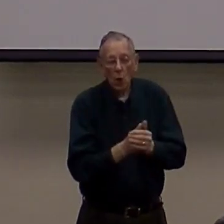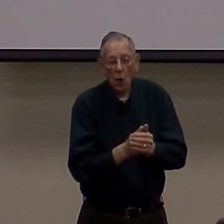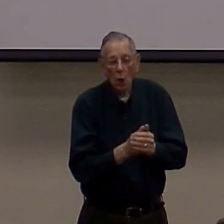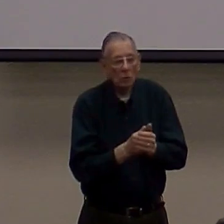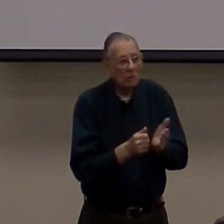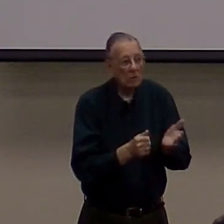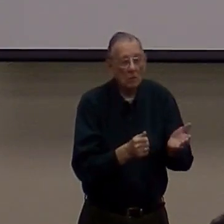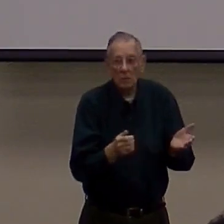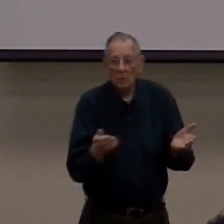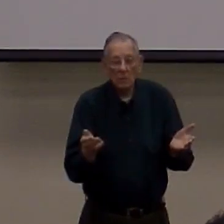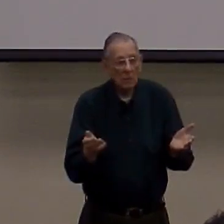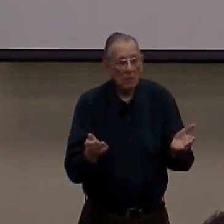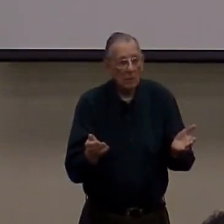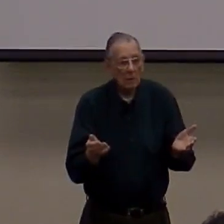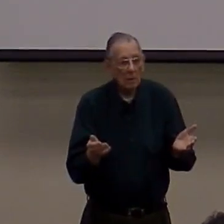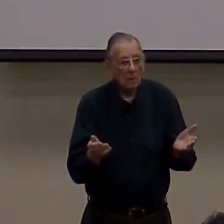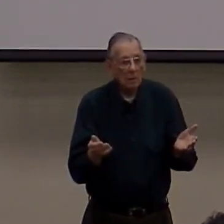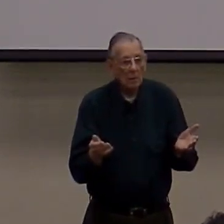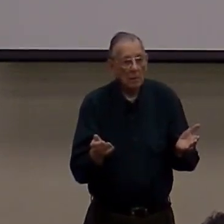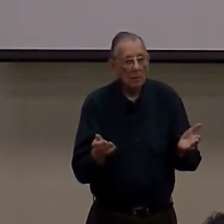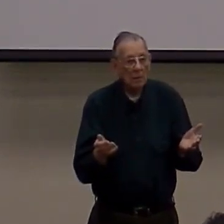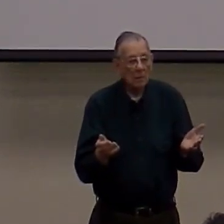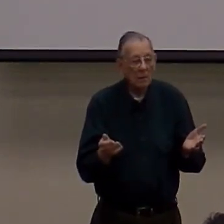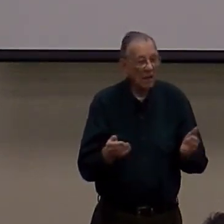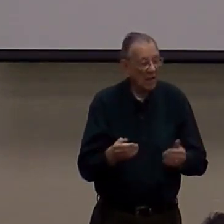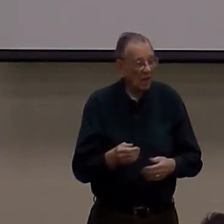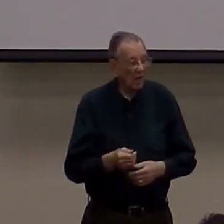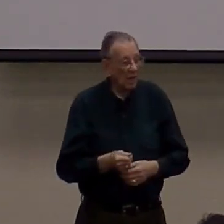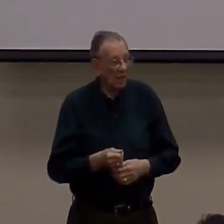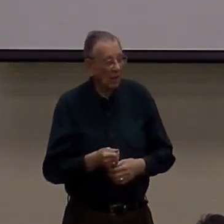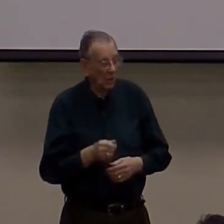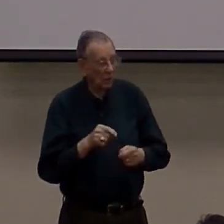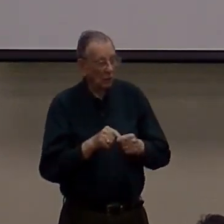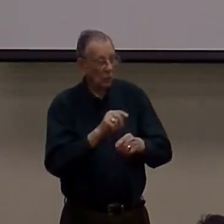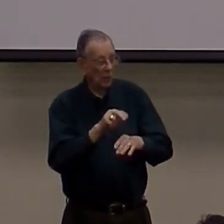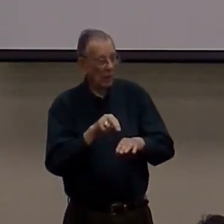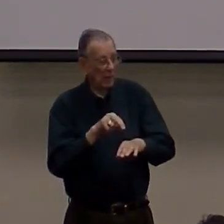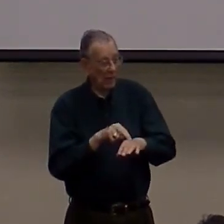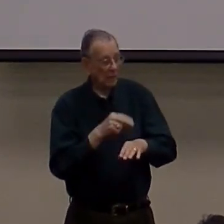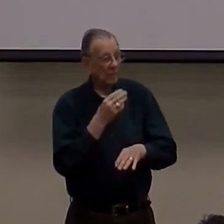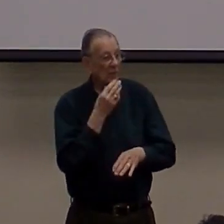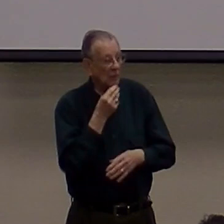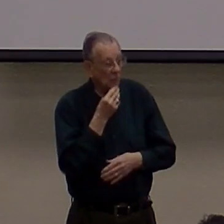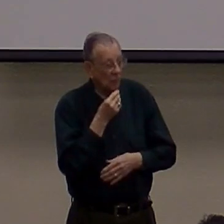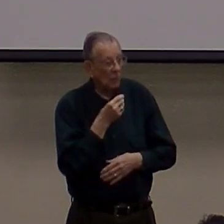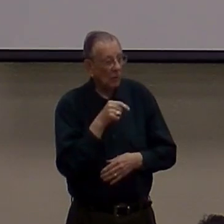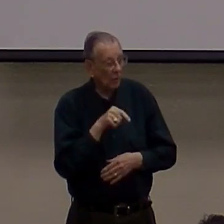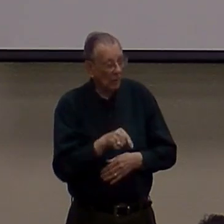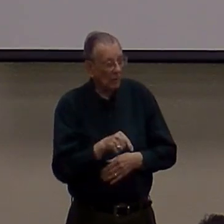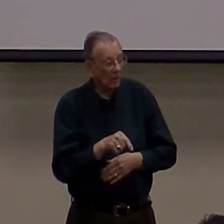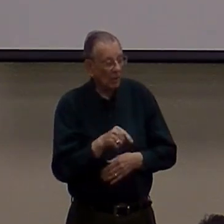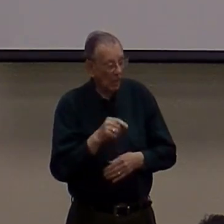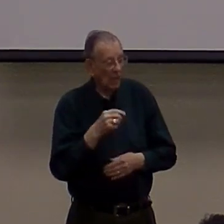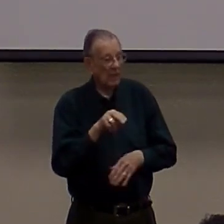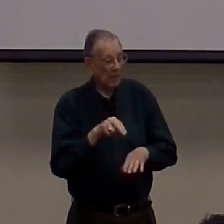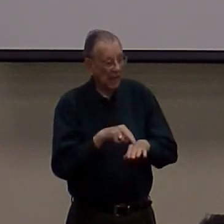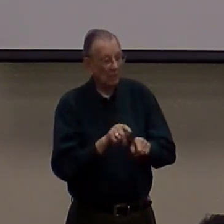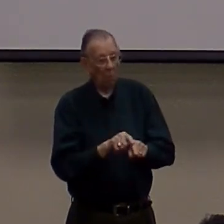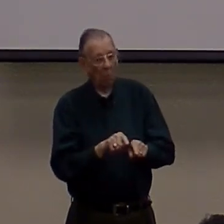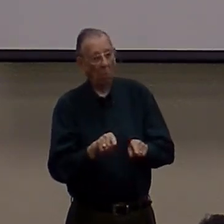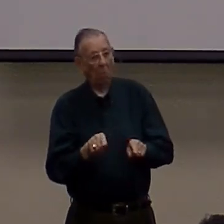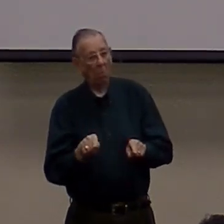It's posed to the 3, but really the question is to the nation that has gone apostate and has